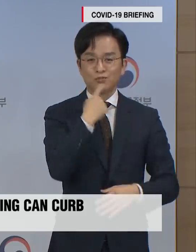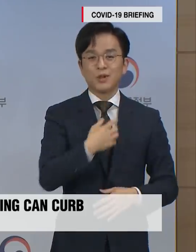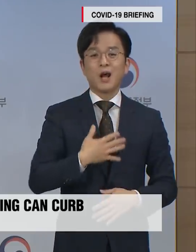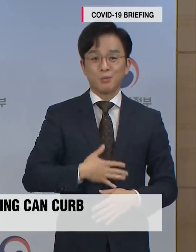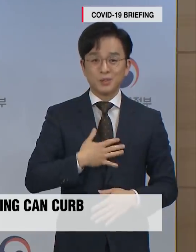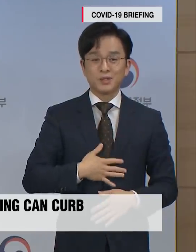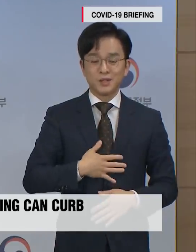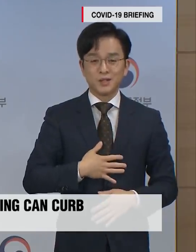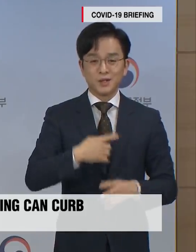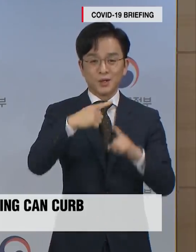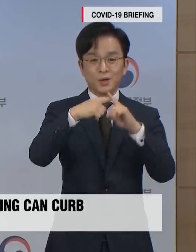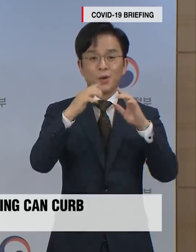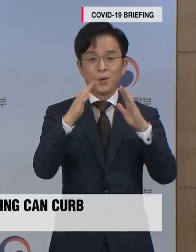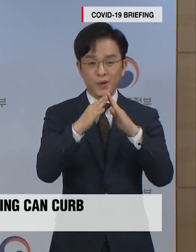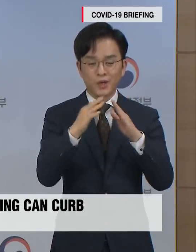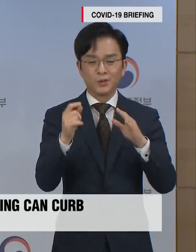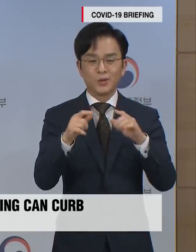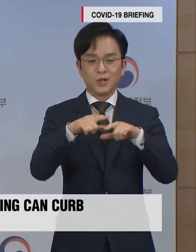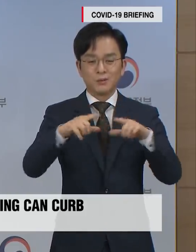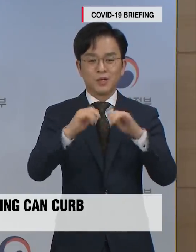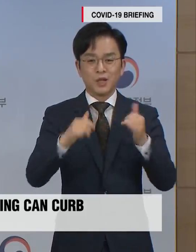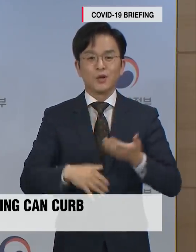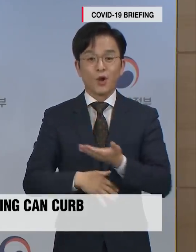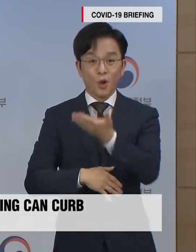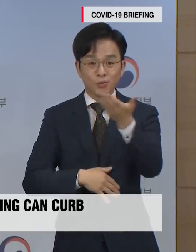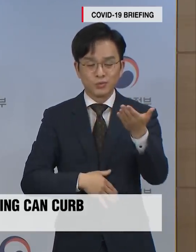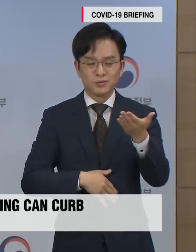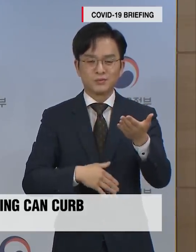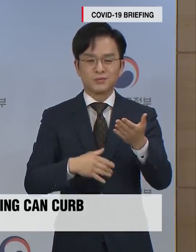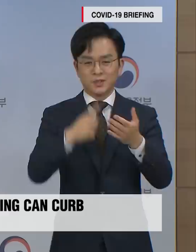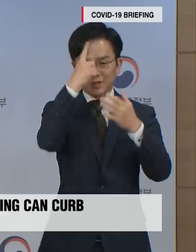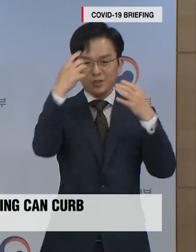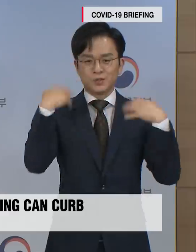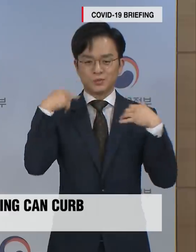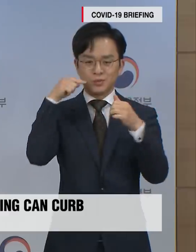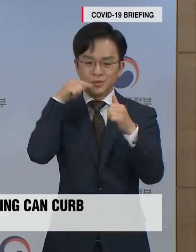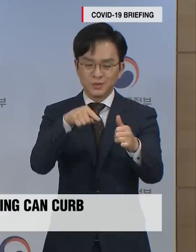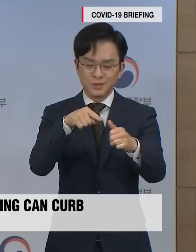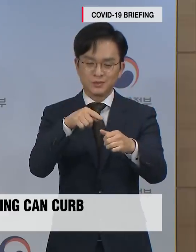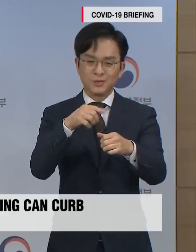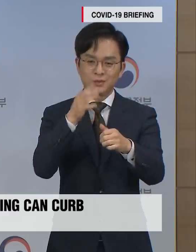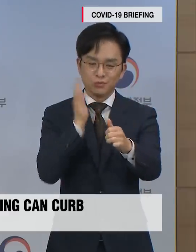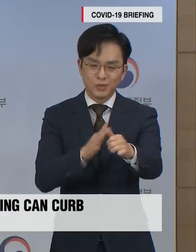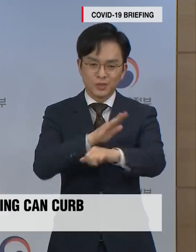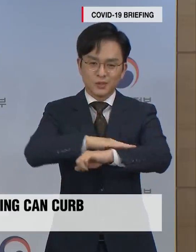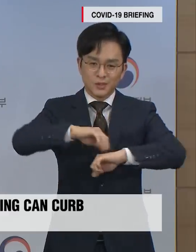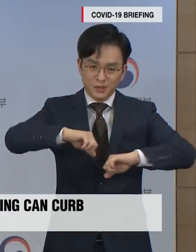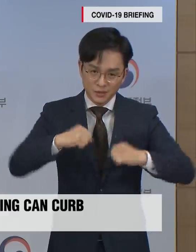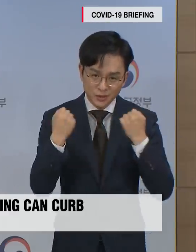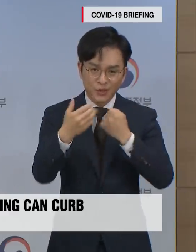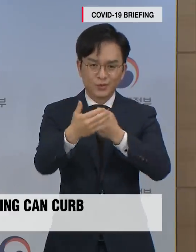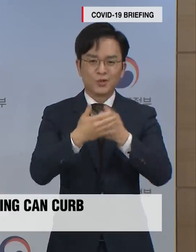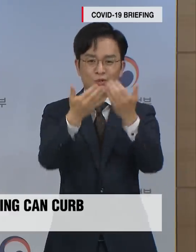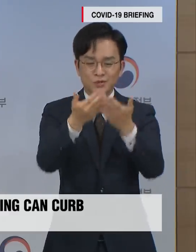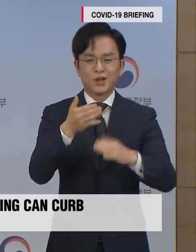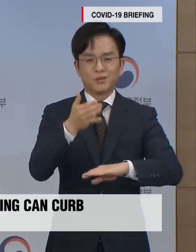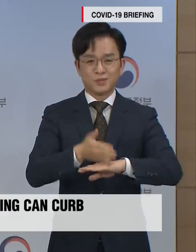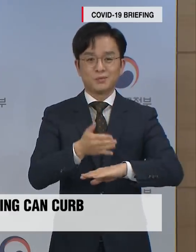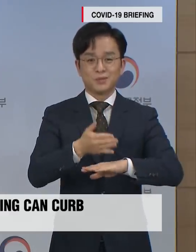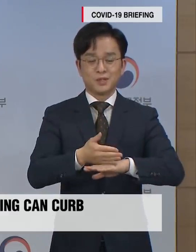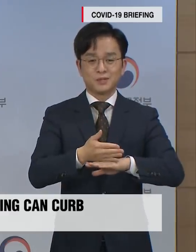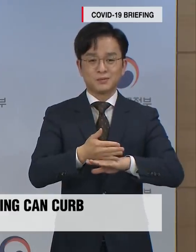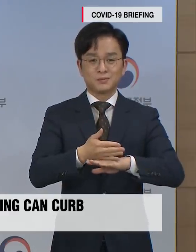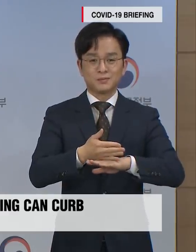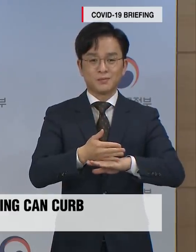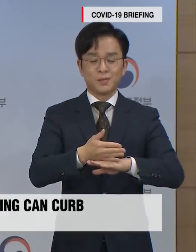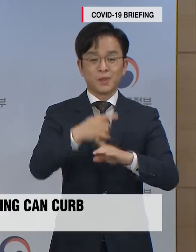of facilities on top of the religious facilities participated in this, and we want to thank you for it. Thanks to the efforts